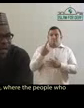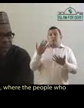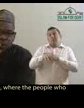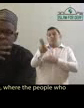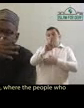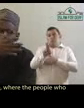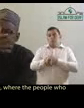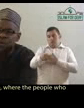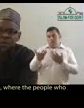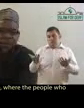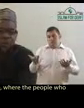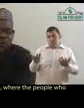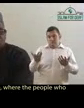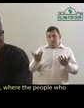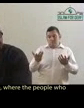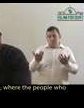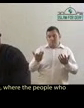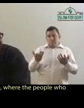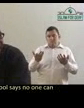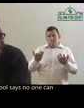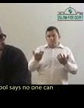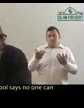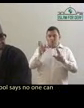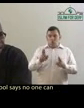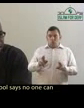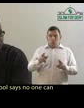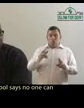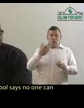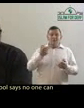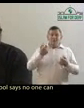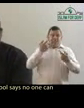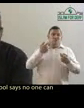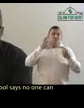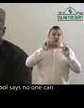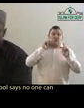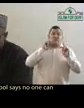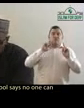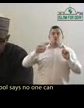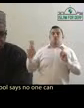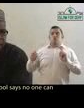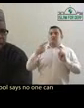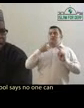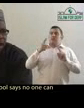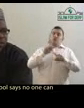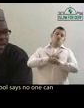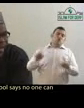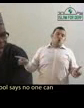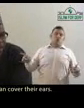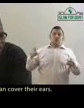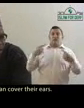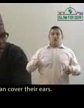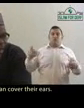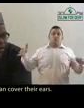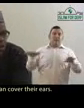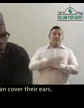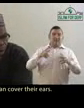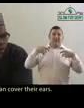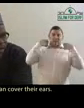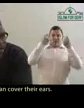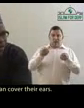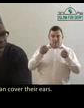for an example, where the people who need hearing aid and they can't hear, the school says no one can cover their ears for the hearing